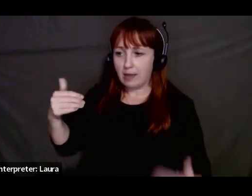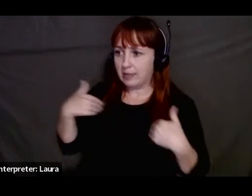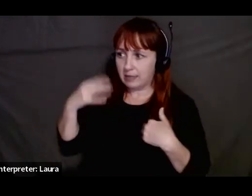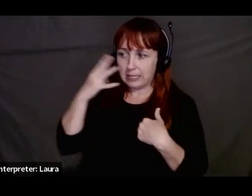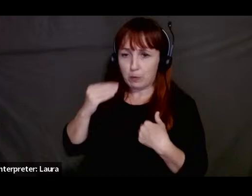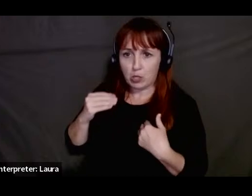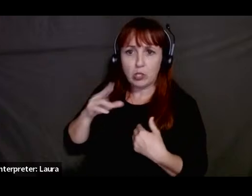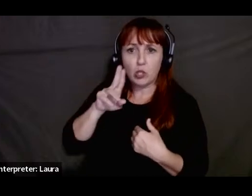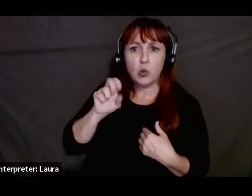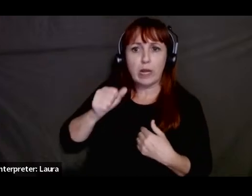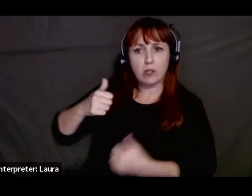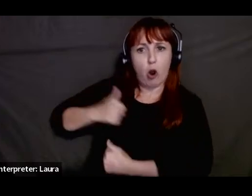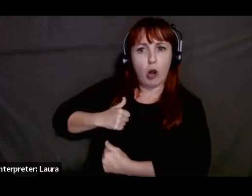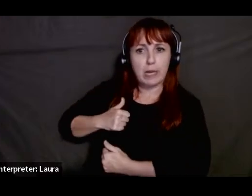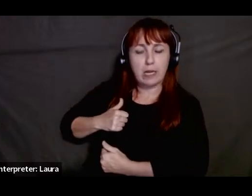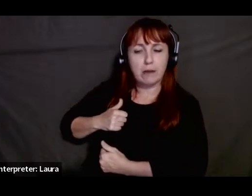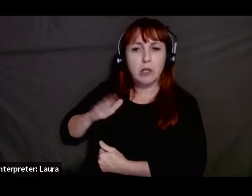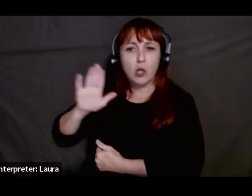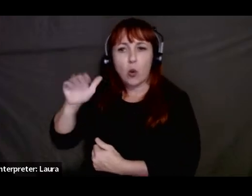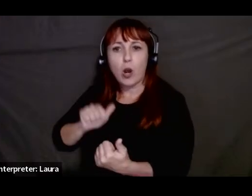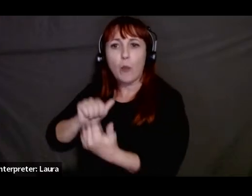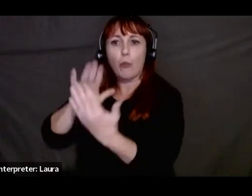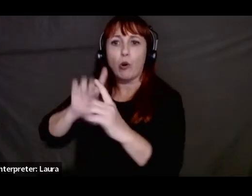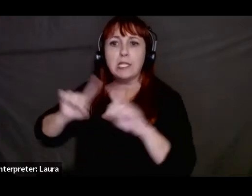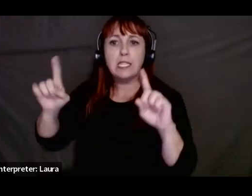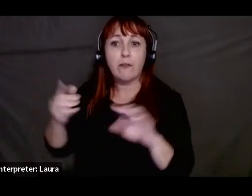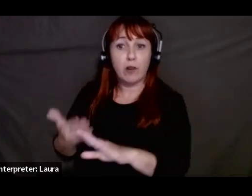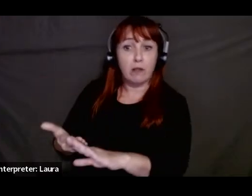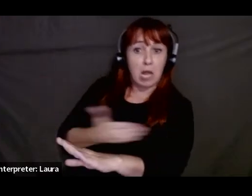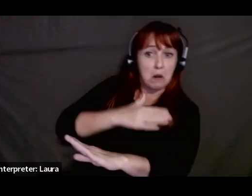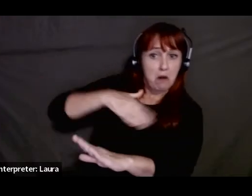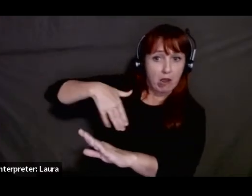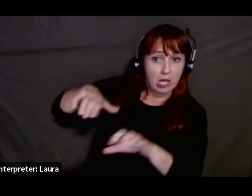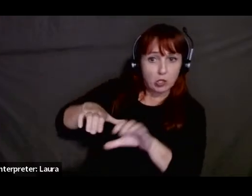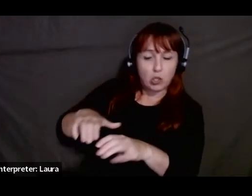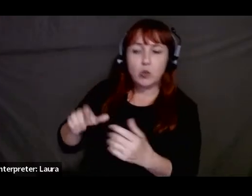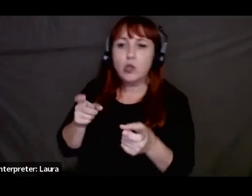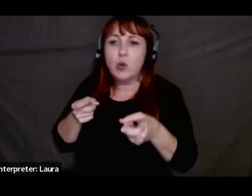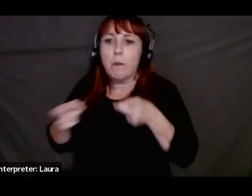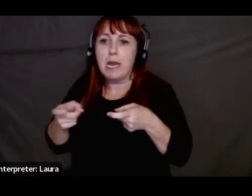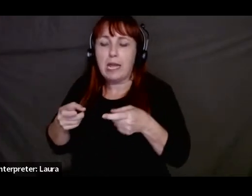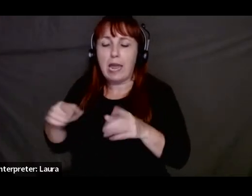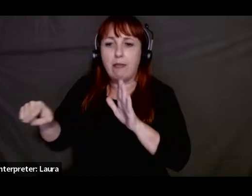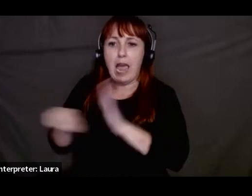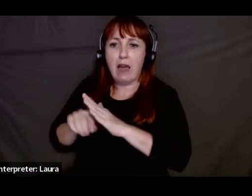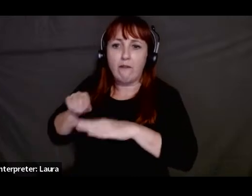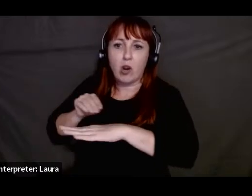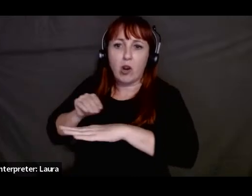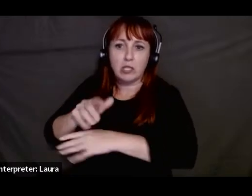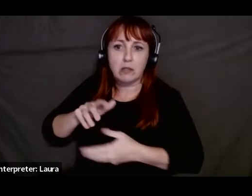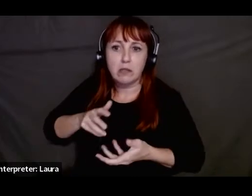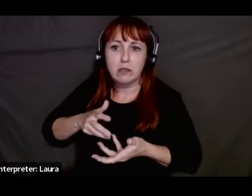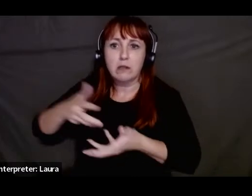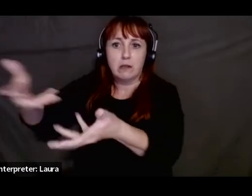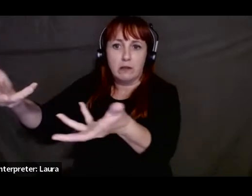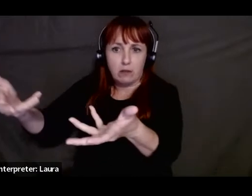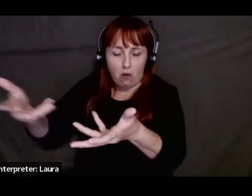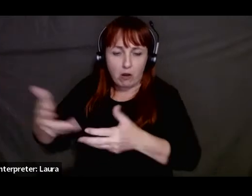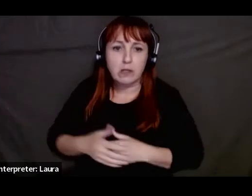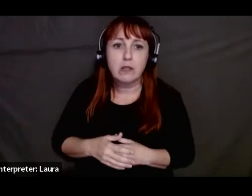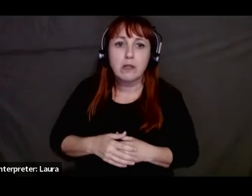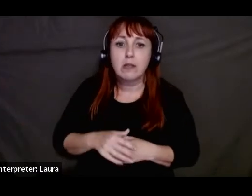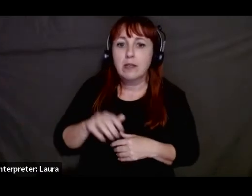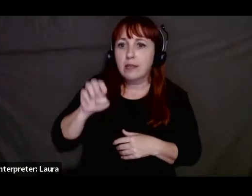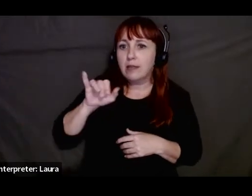U.S. Army do differently that it has not done already to mitigate the adverse effects caused? The EIS